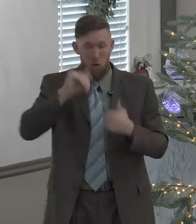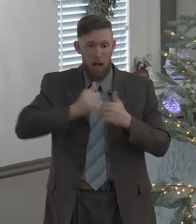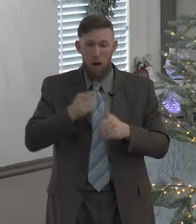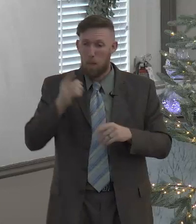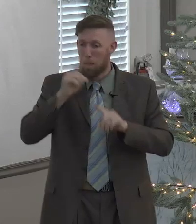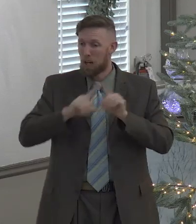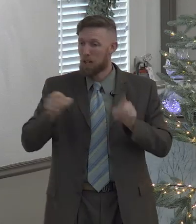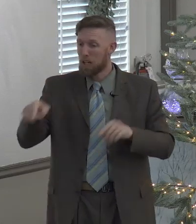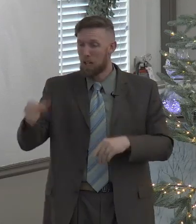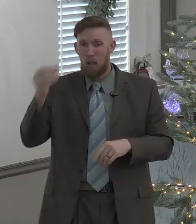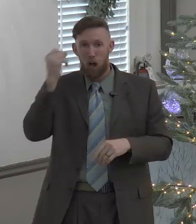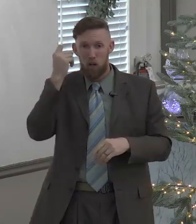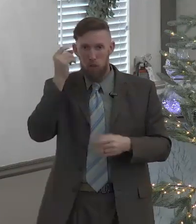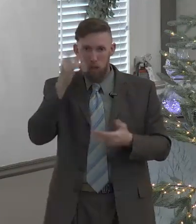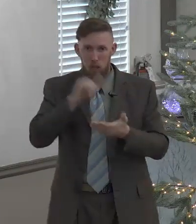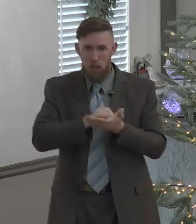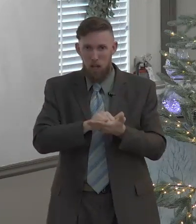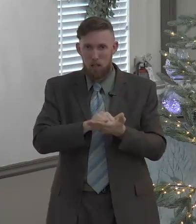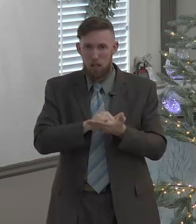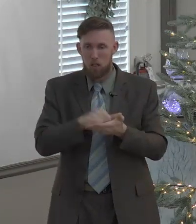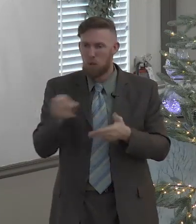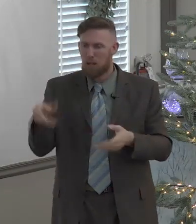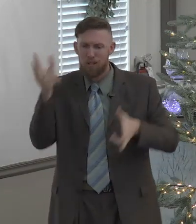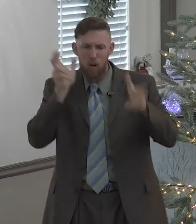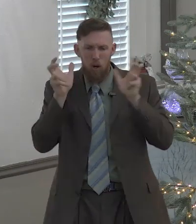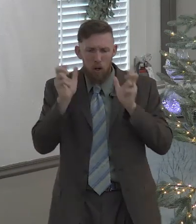And somehow Jairus got it.